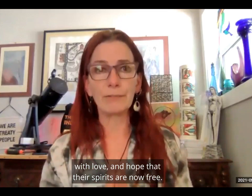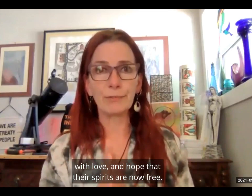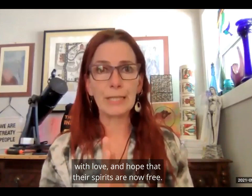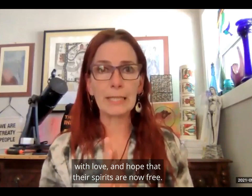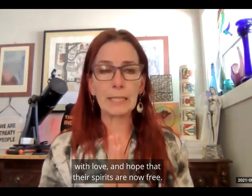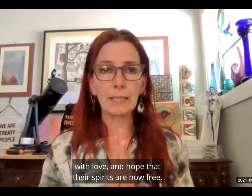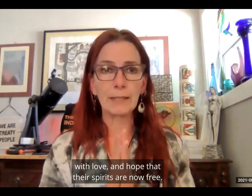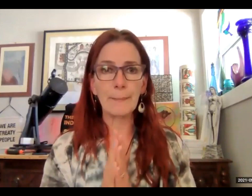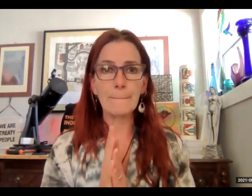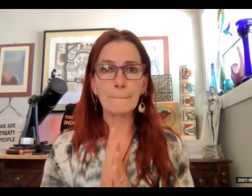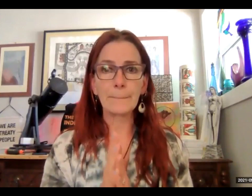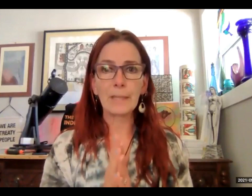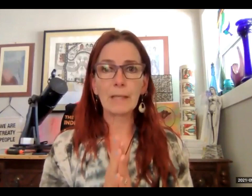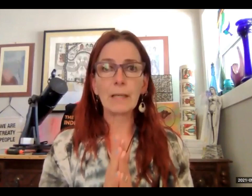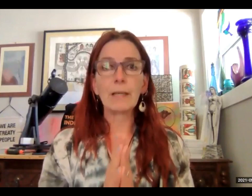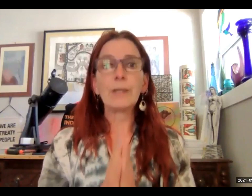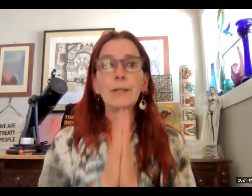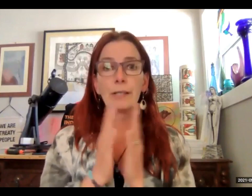are now free.